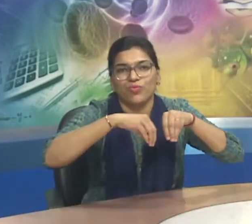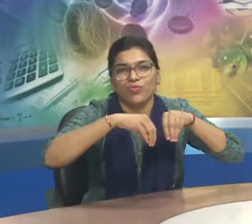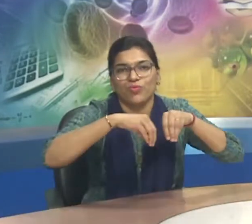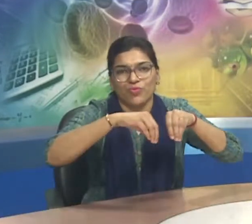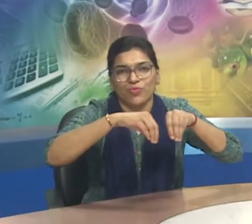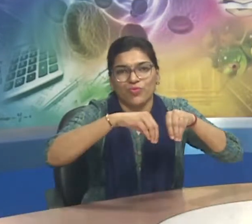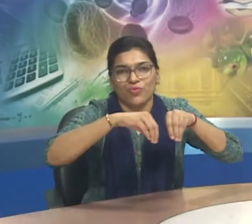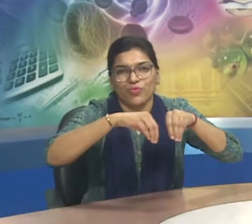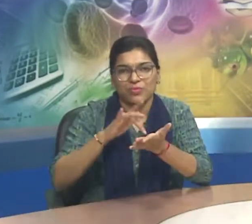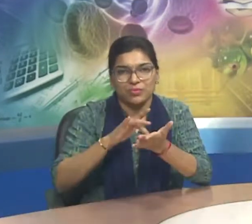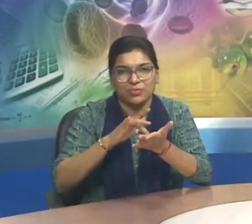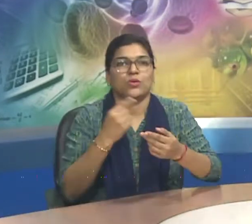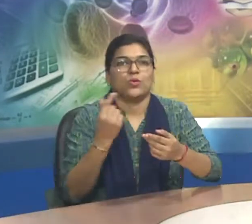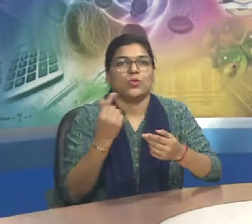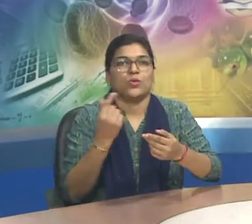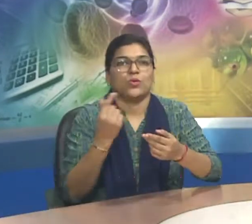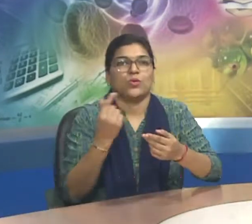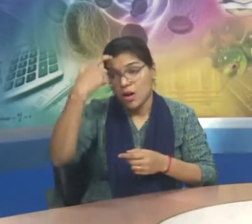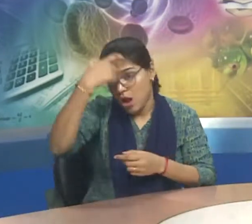from one place to the other place.